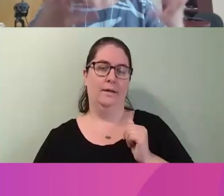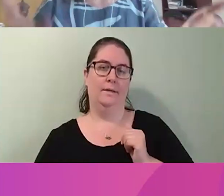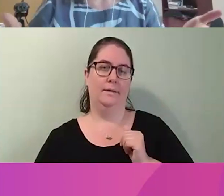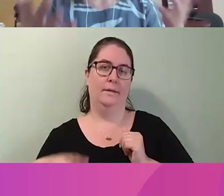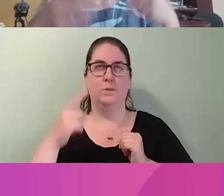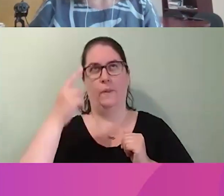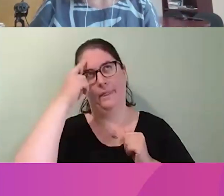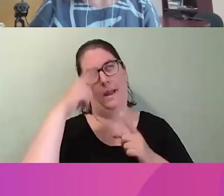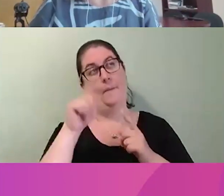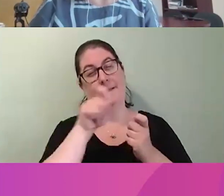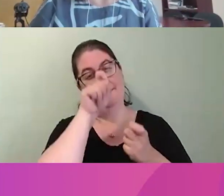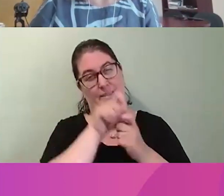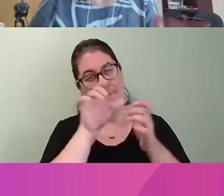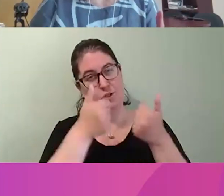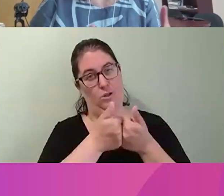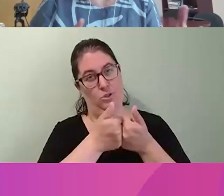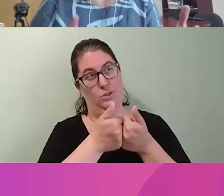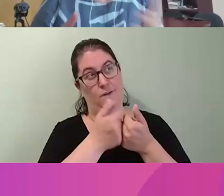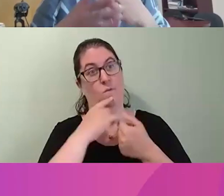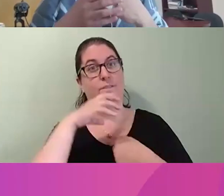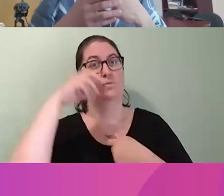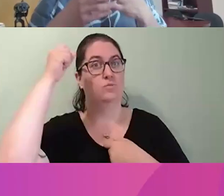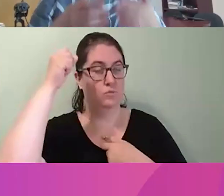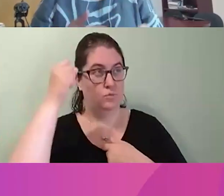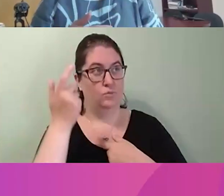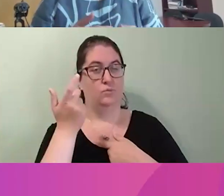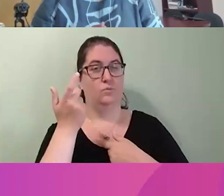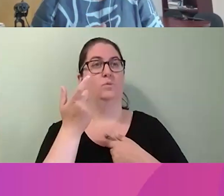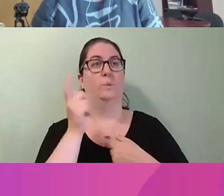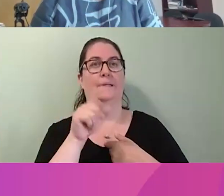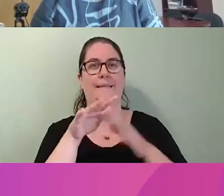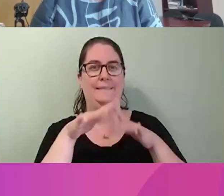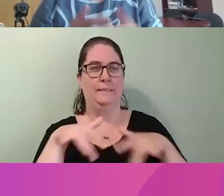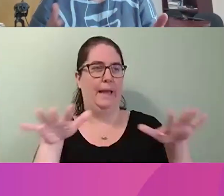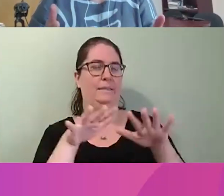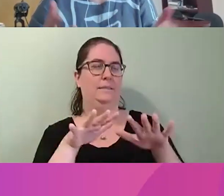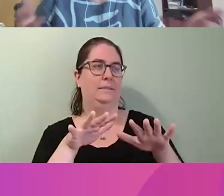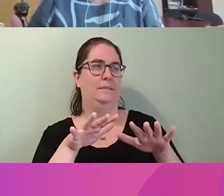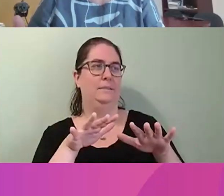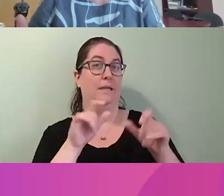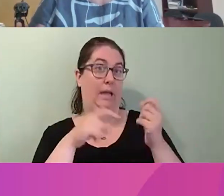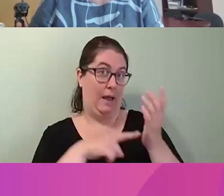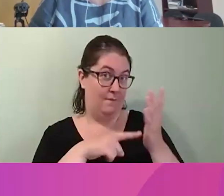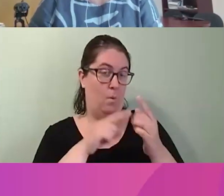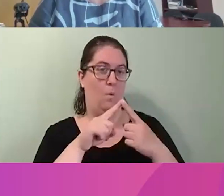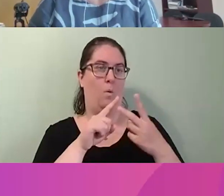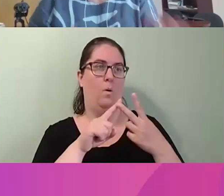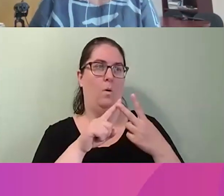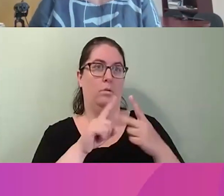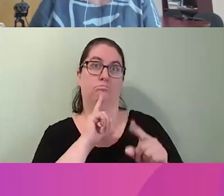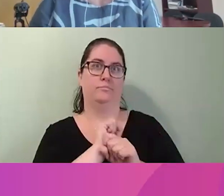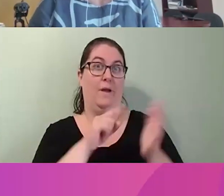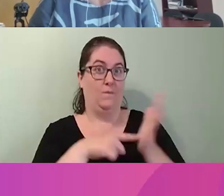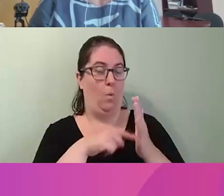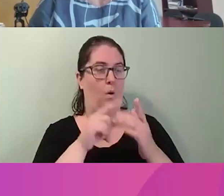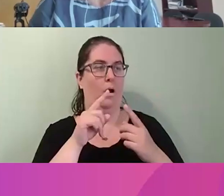about the specific challenges for older Canadians who may need spaces that are affordable and deeply affordable, and a